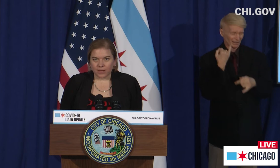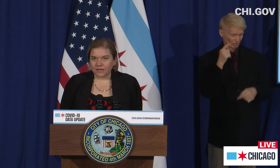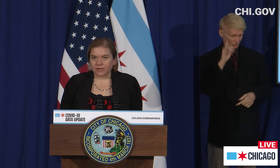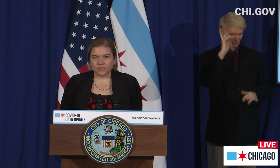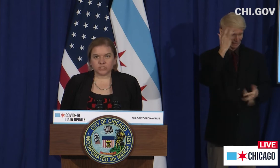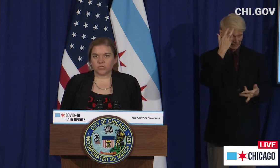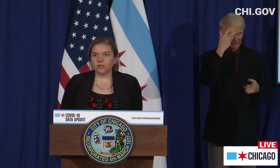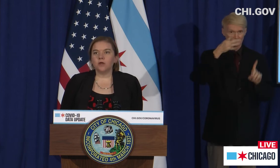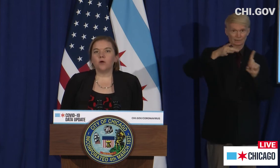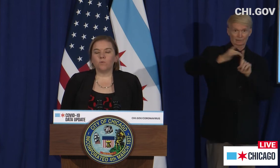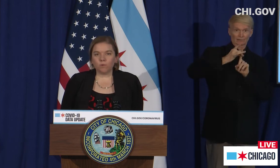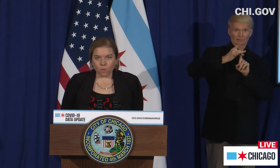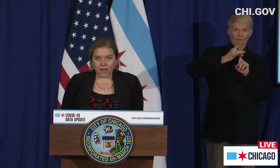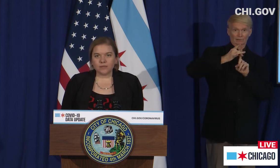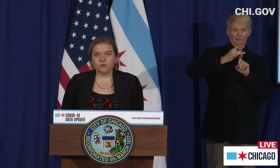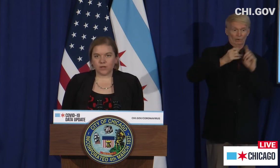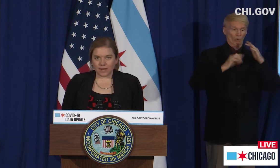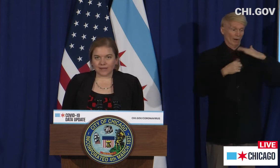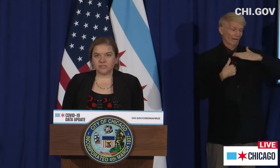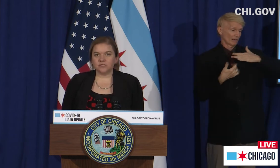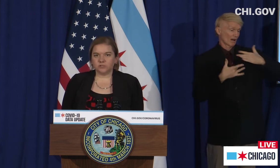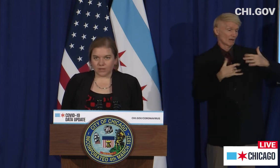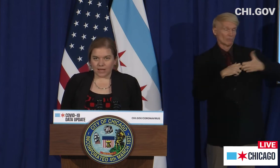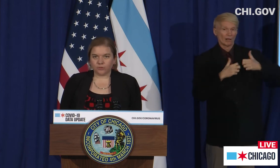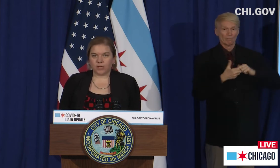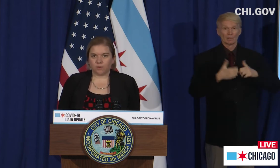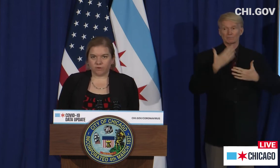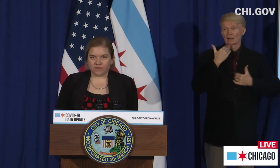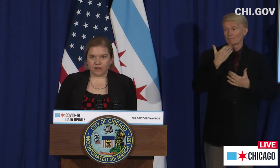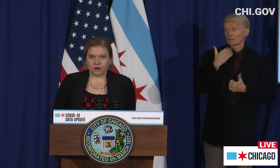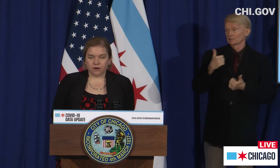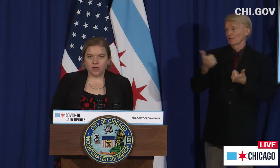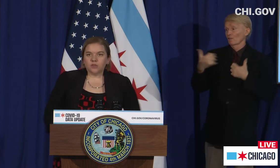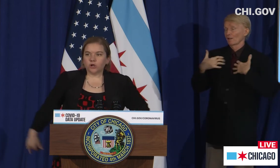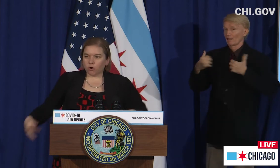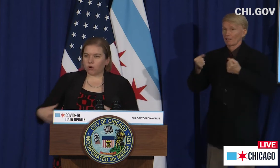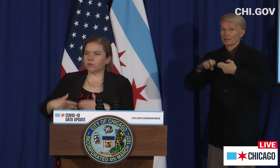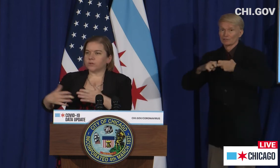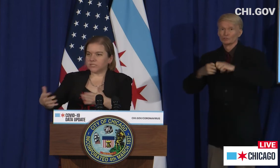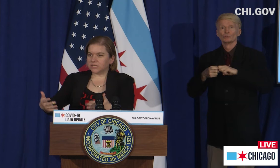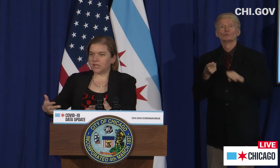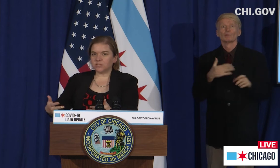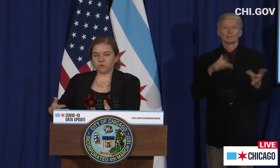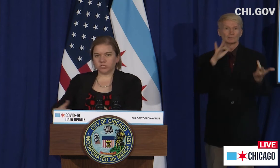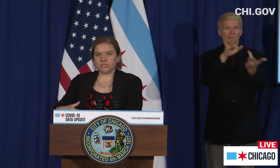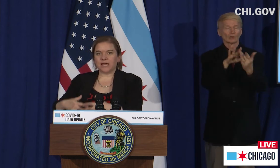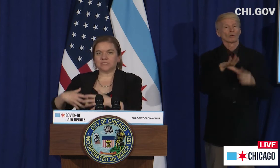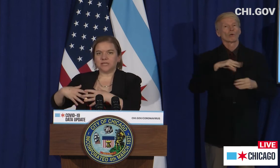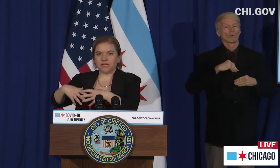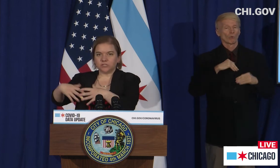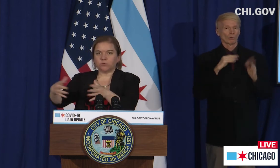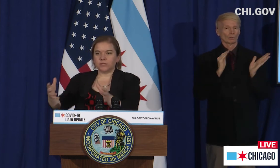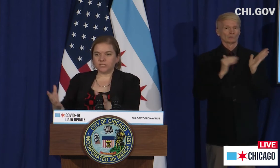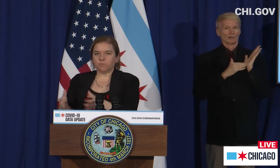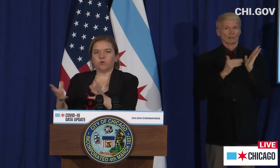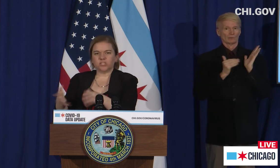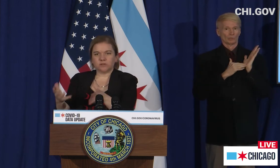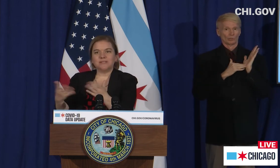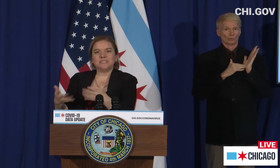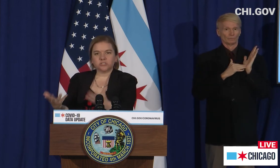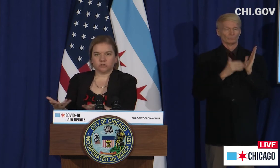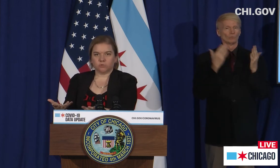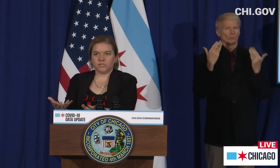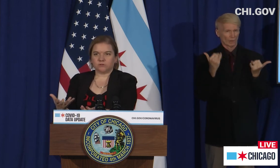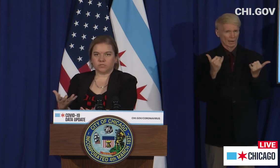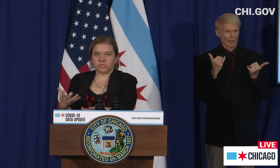an underlying condition, we want you connected to a healthcare provider. The goal where the city is pushing testing is really to push